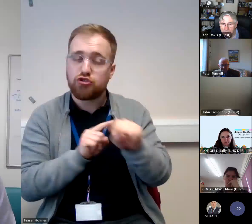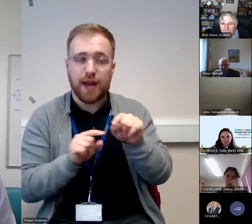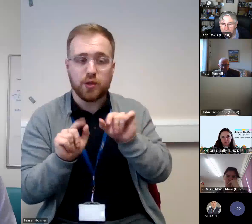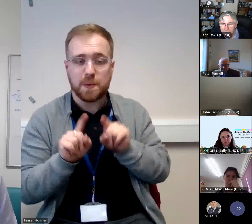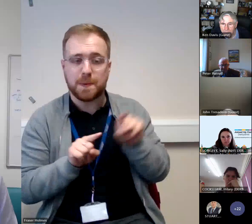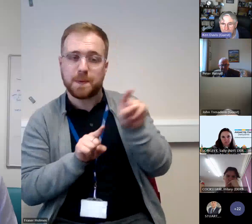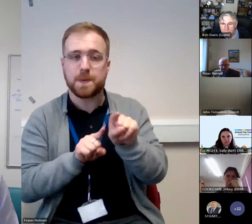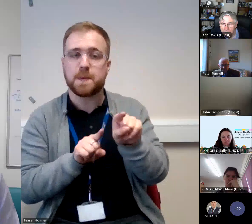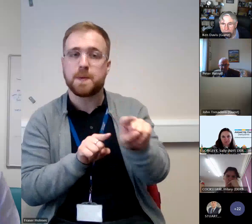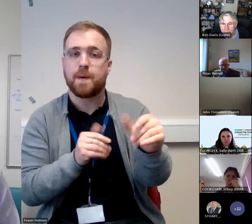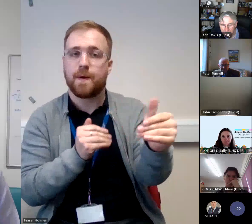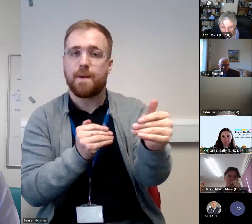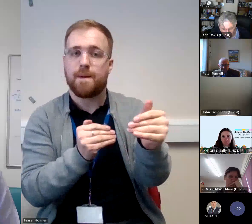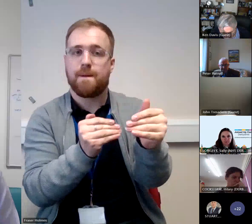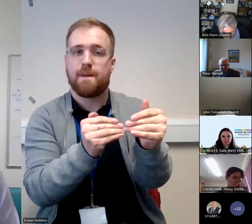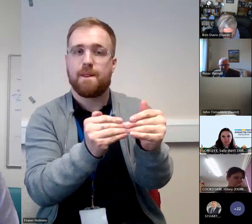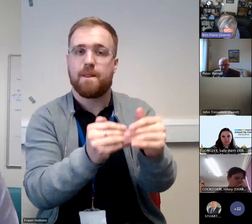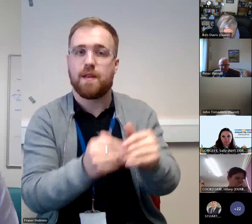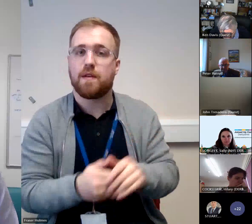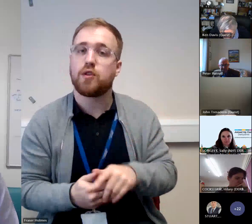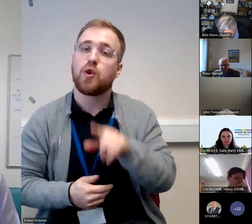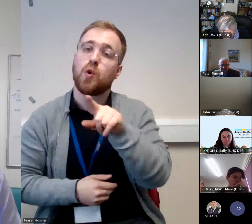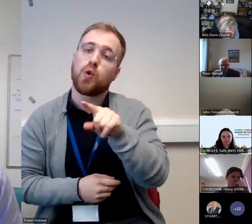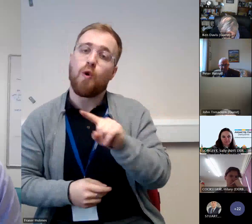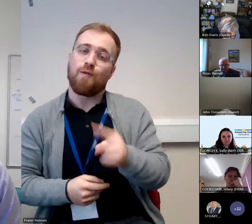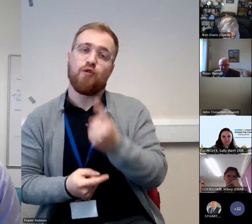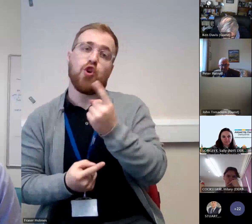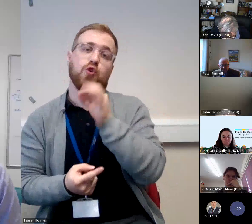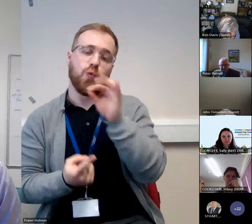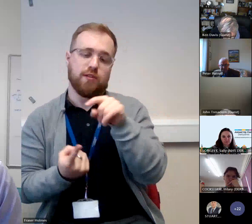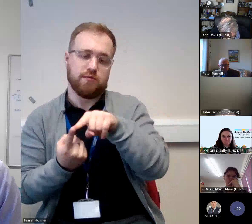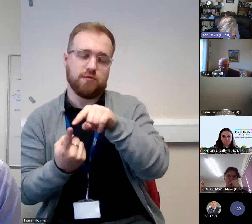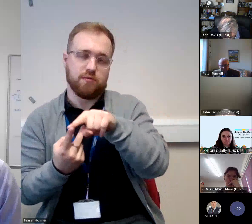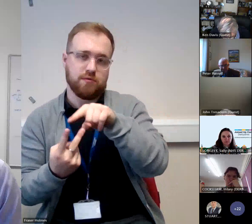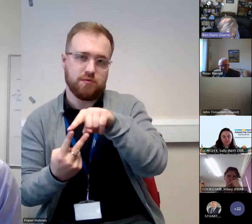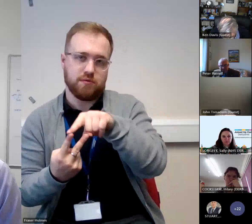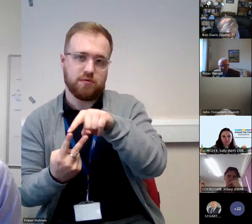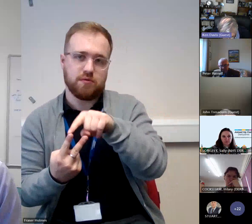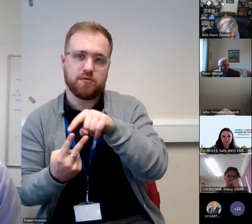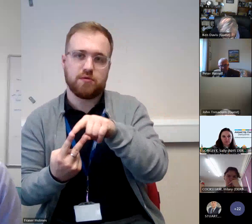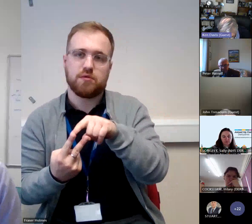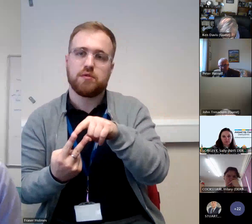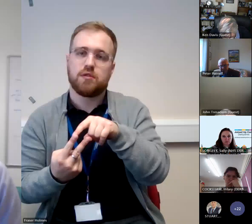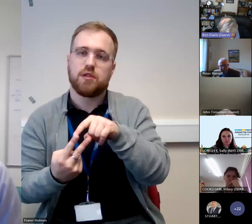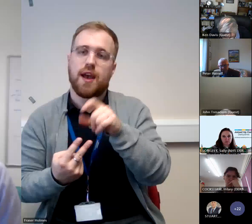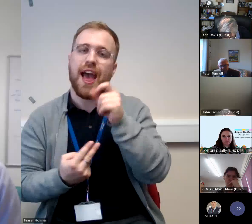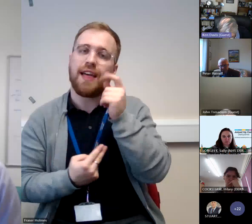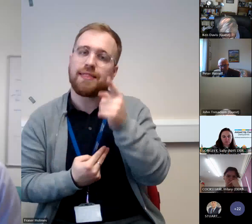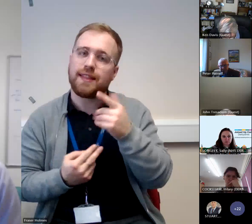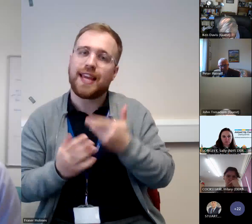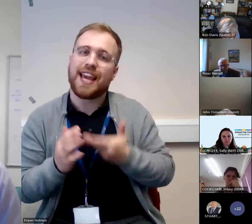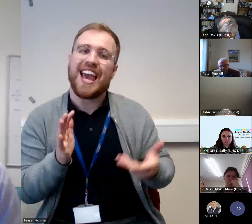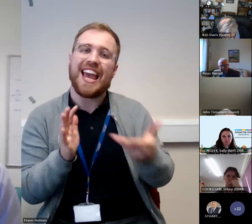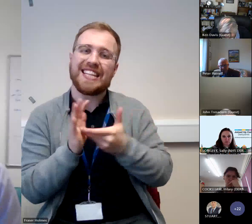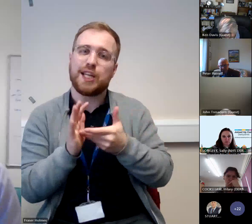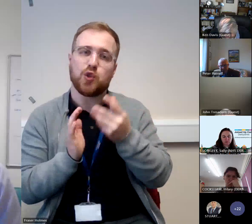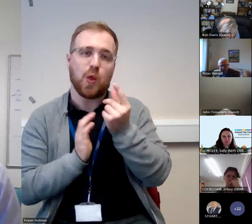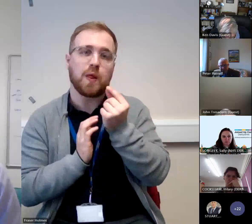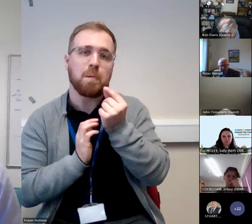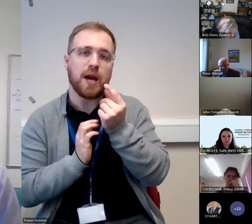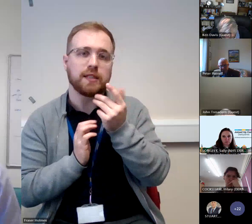close that gap. And I think, to answer your first question, I think the additional capacity is